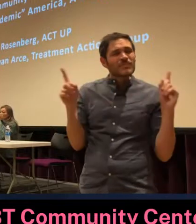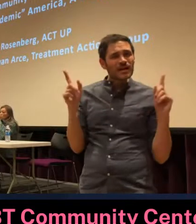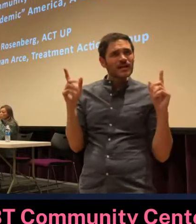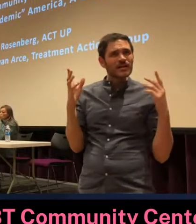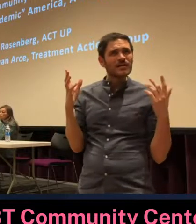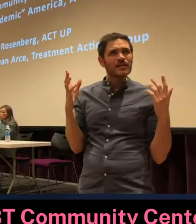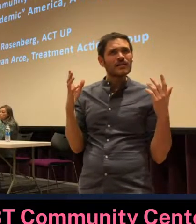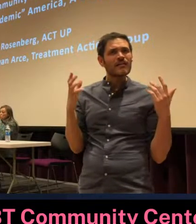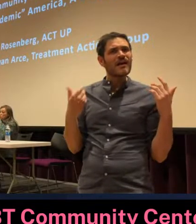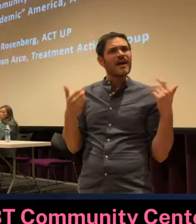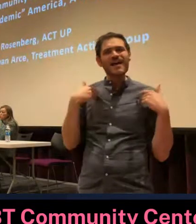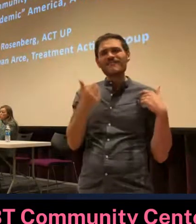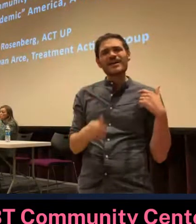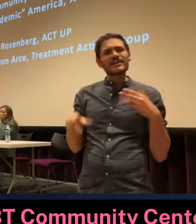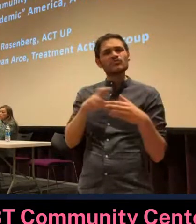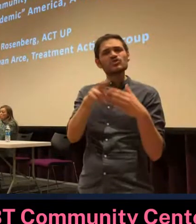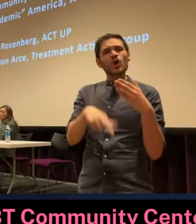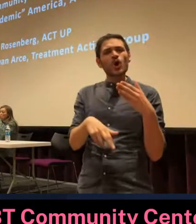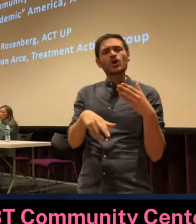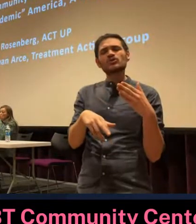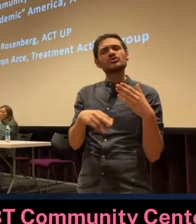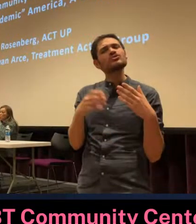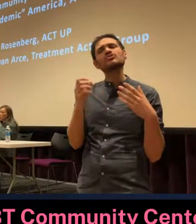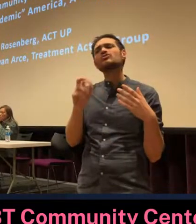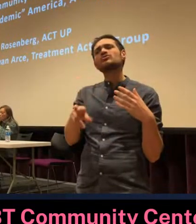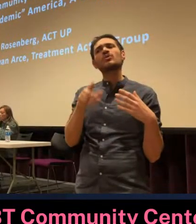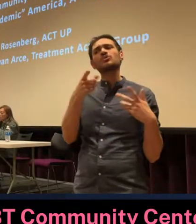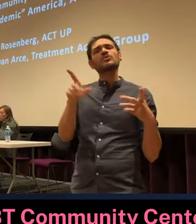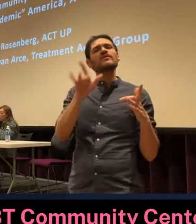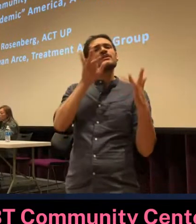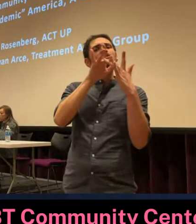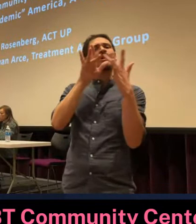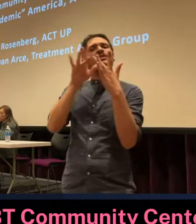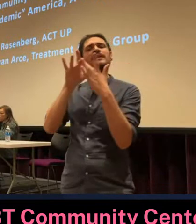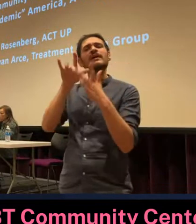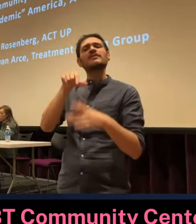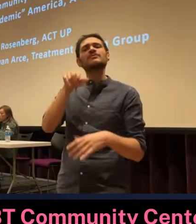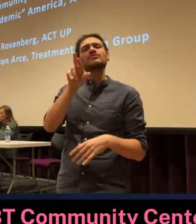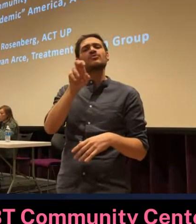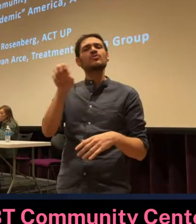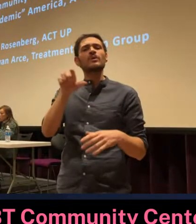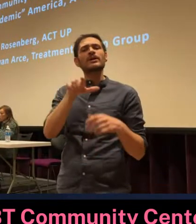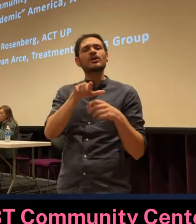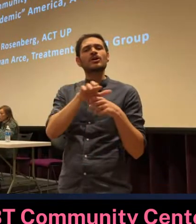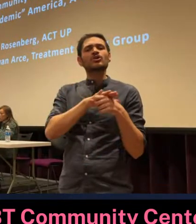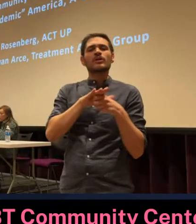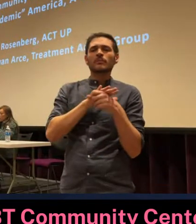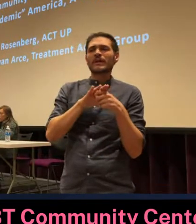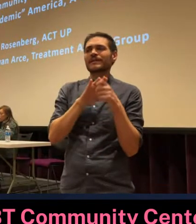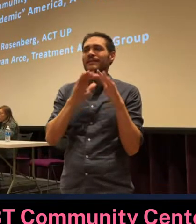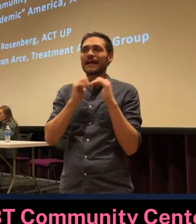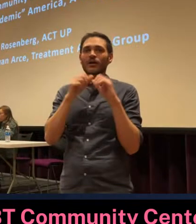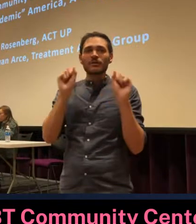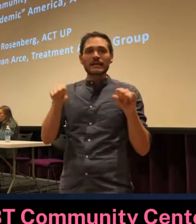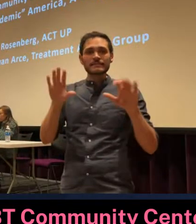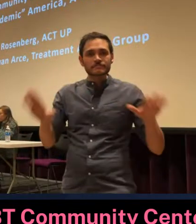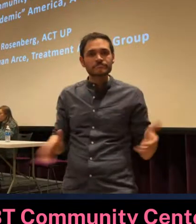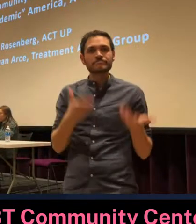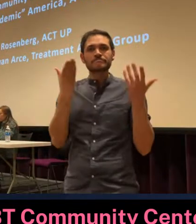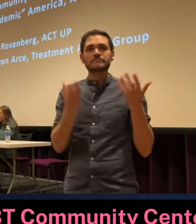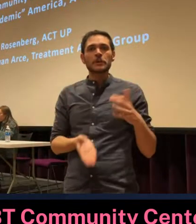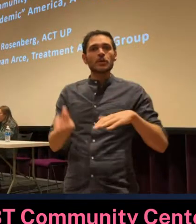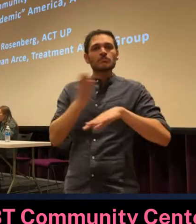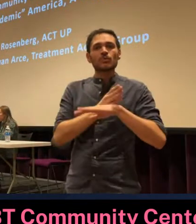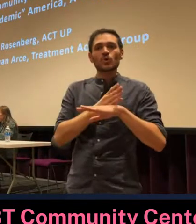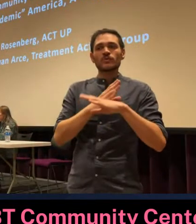there any results, or had you reached out to different queer spaces about what they could be doing to up the ante on protection in these